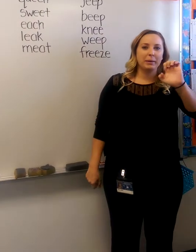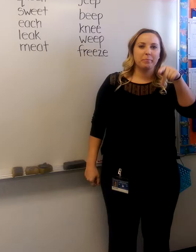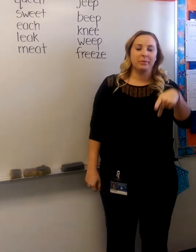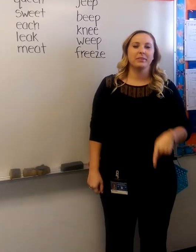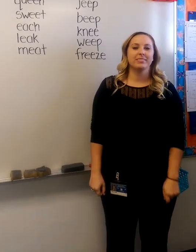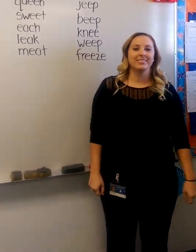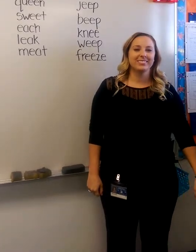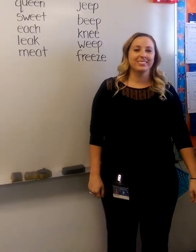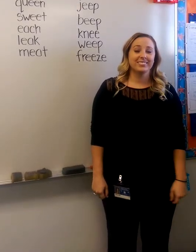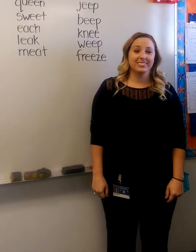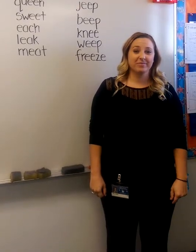The car will beep.